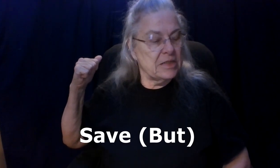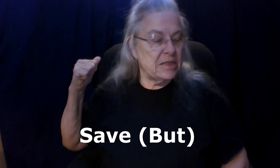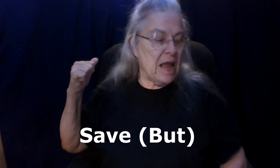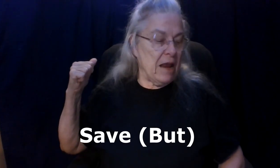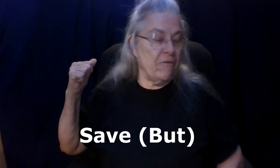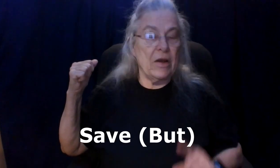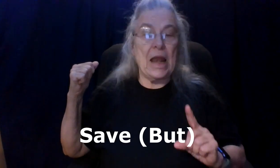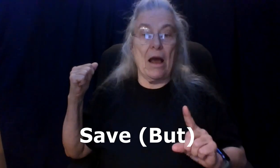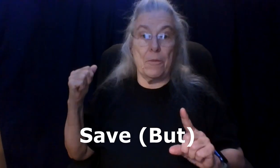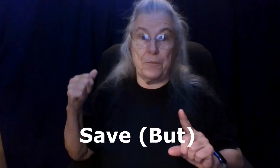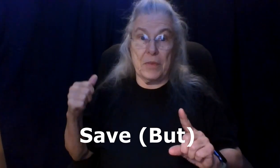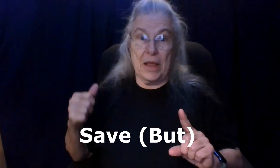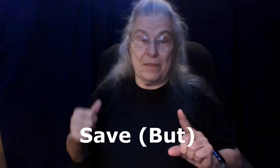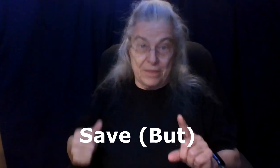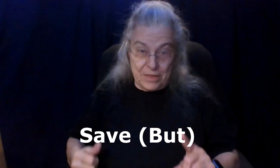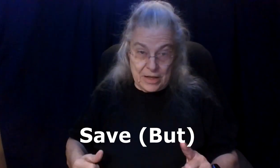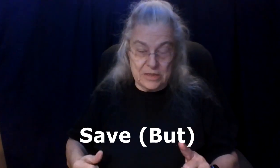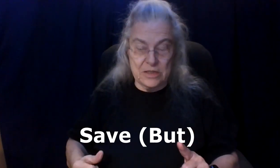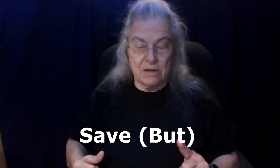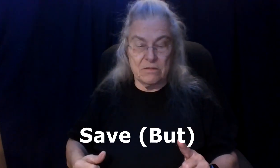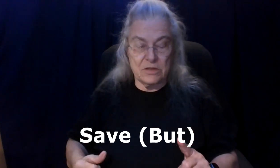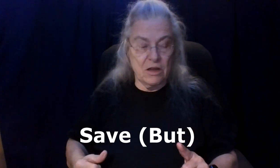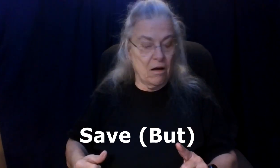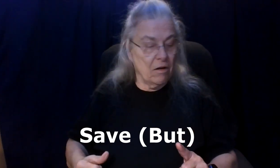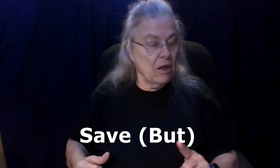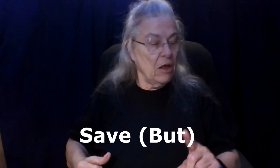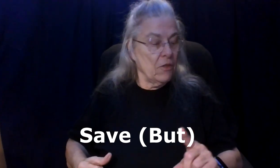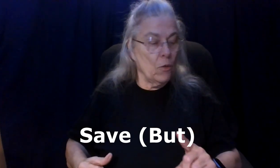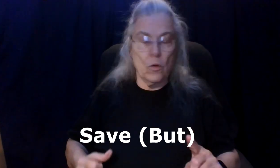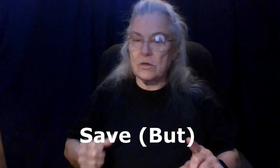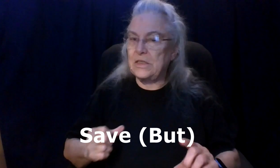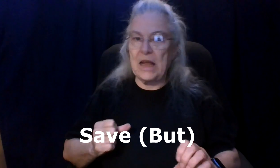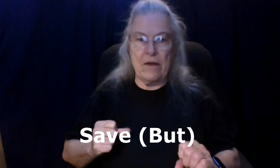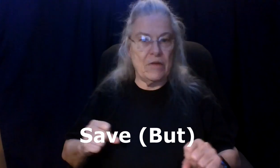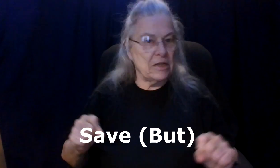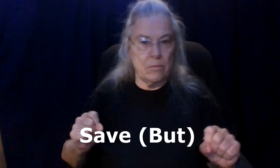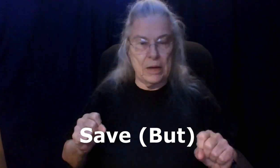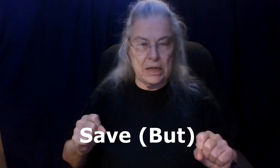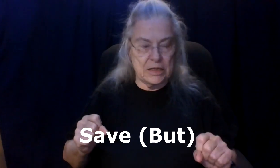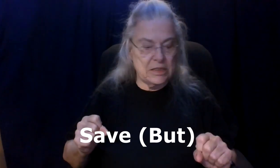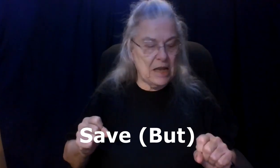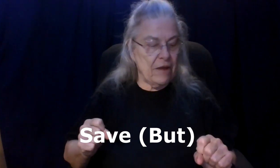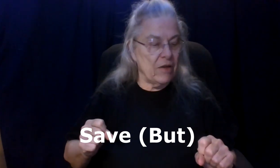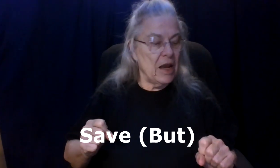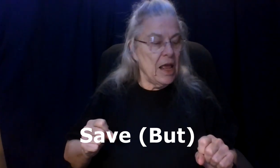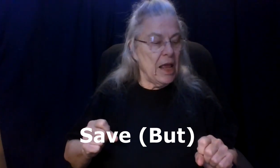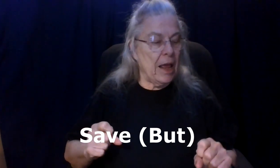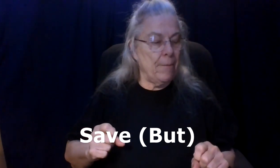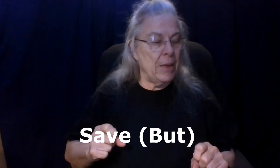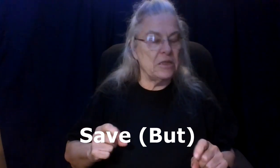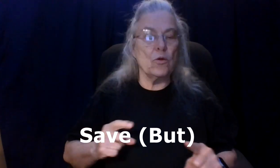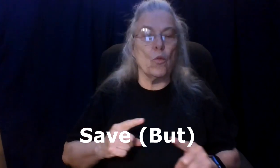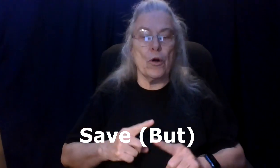Save. Now, in this song, the word save doesn't mean to save it, it means a word